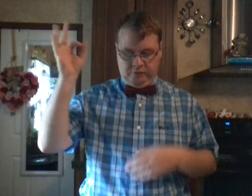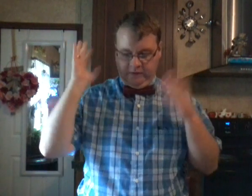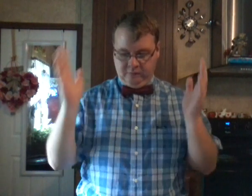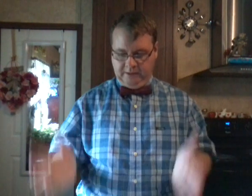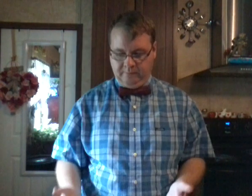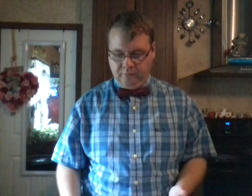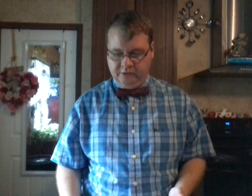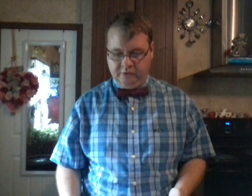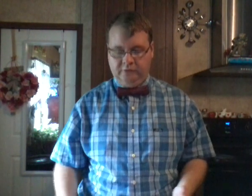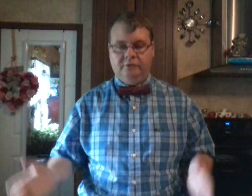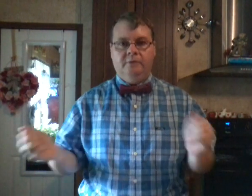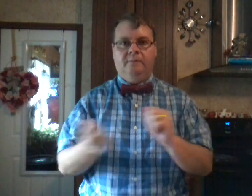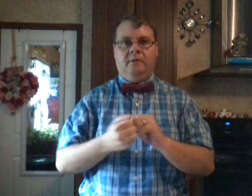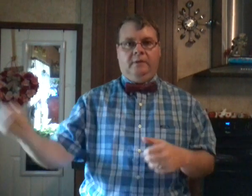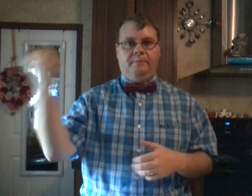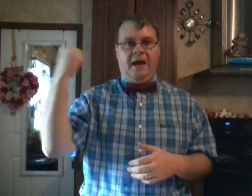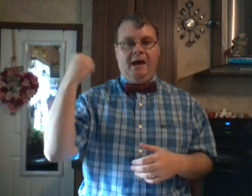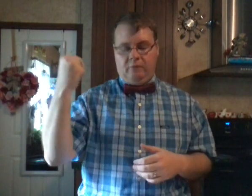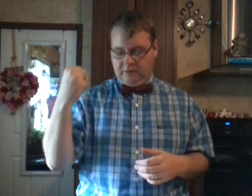do still need preachers with power.